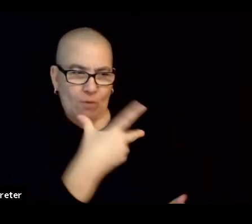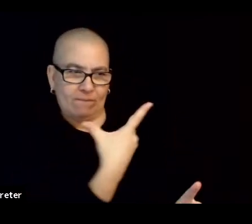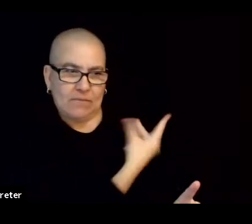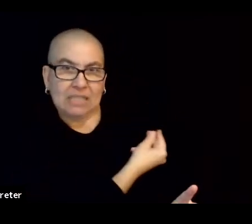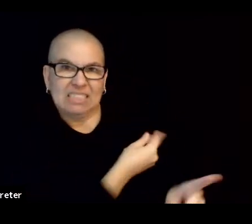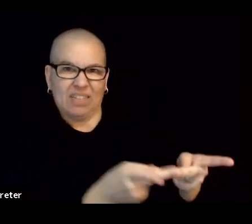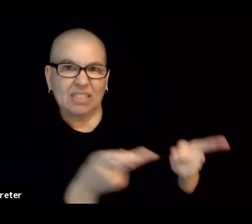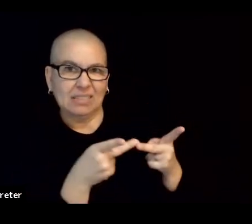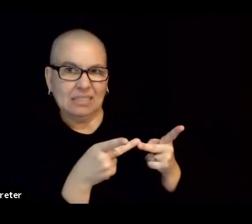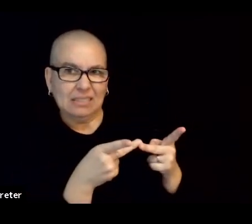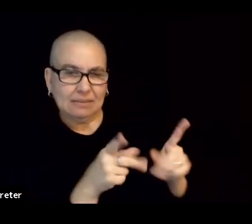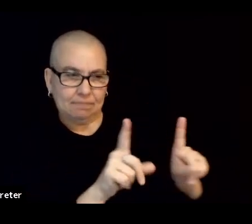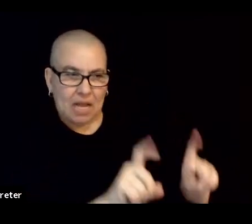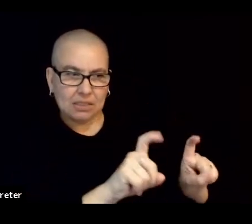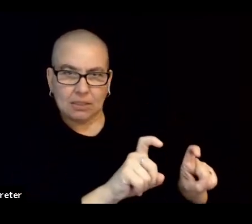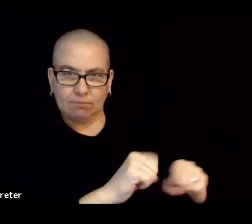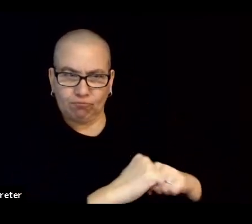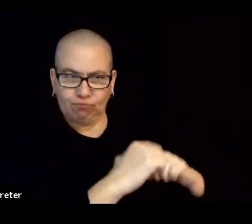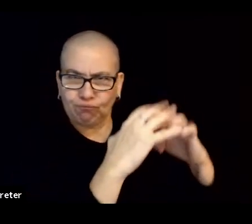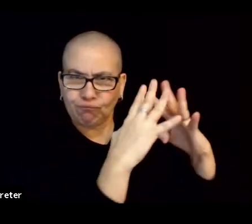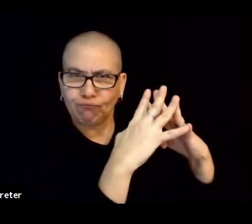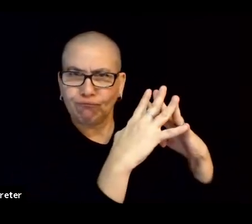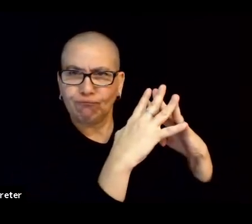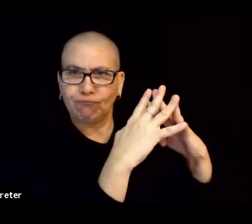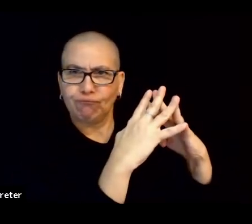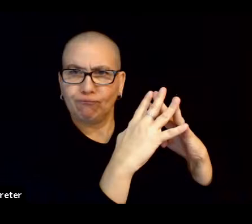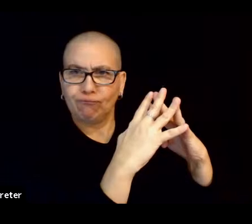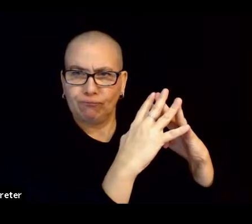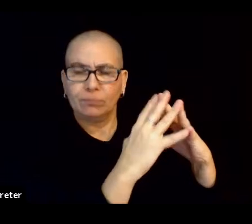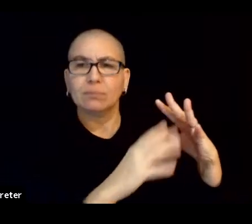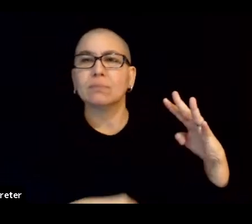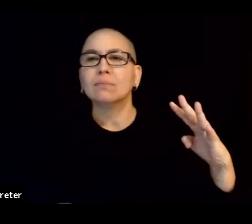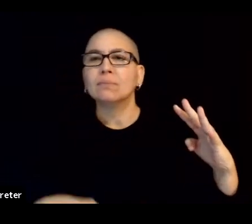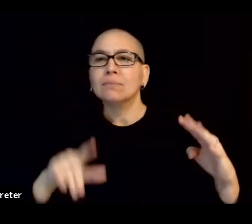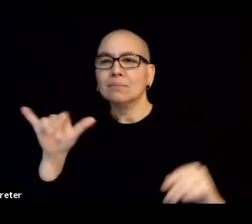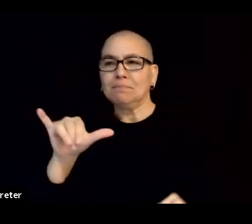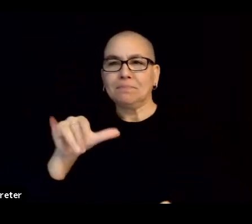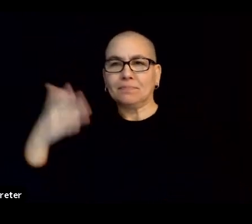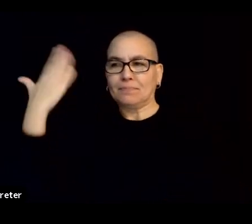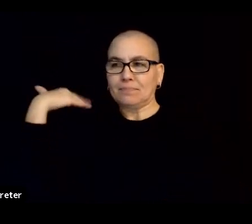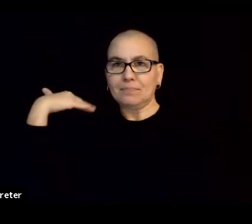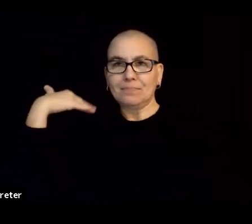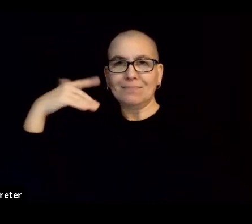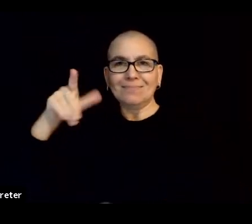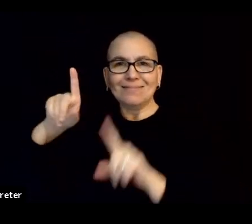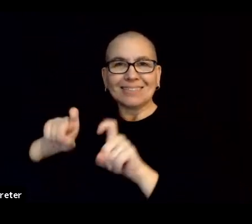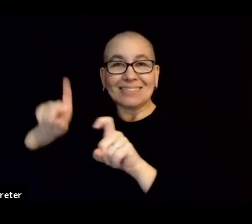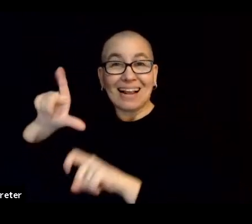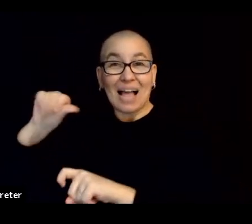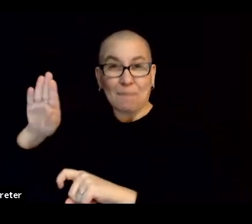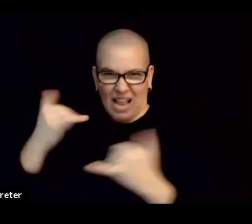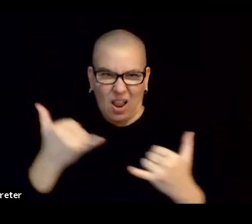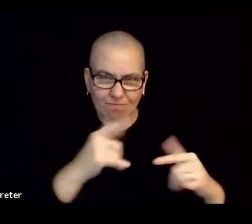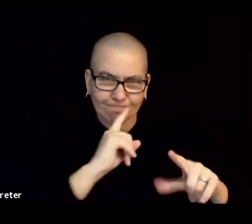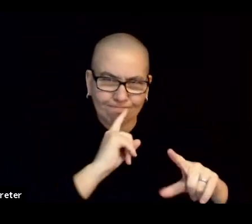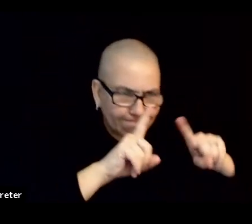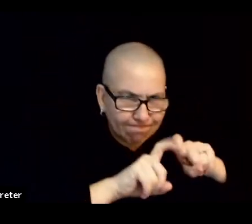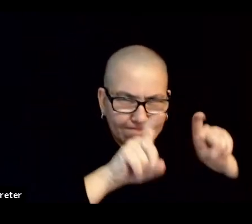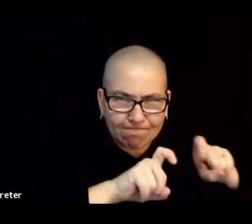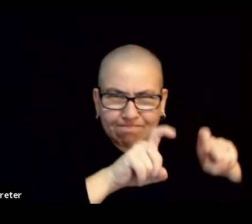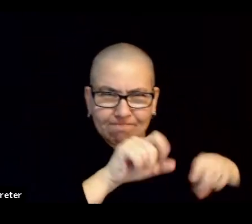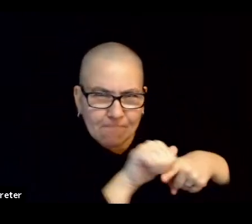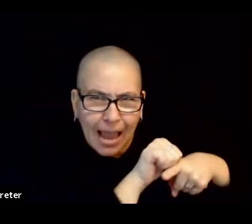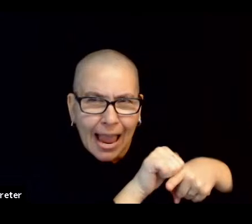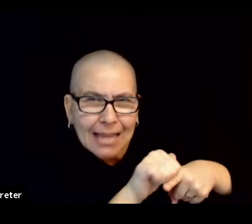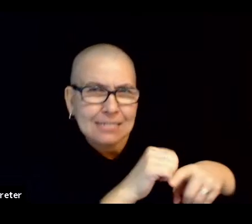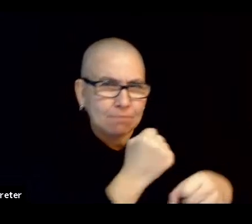that a reality in Minnesota. We're immunizing for impact, which means people over 65 have suffered the majority of deaths,